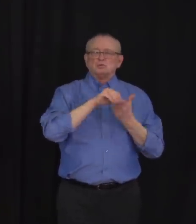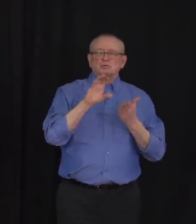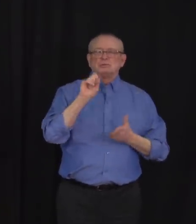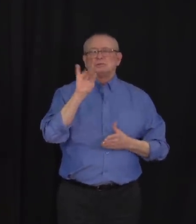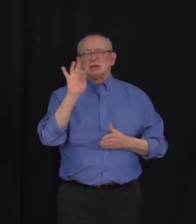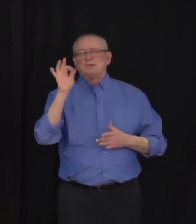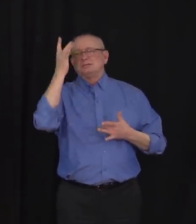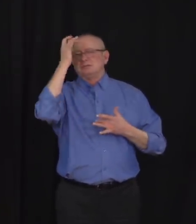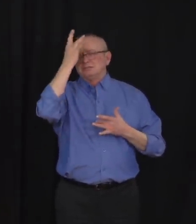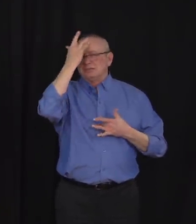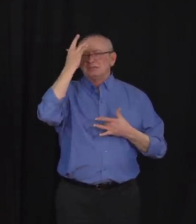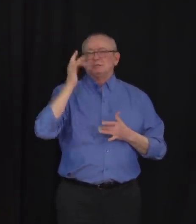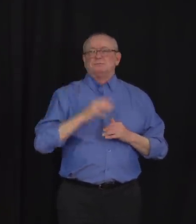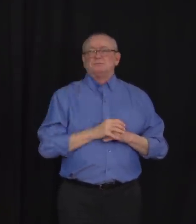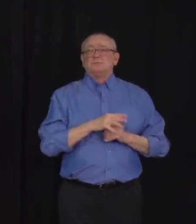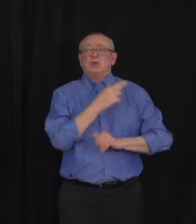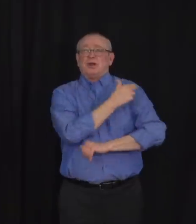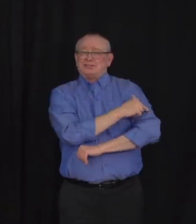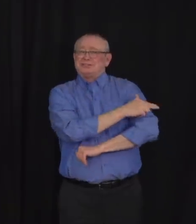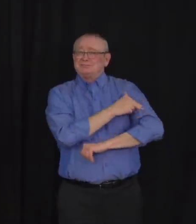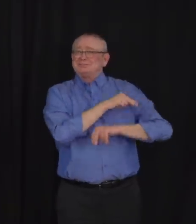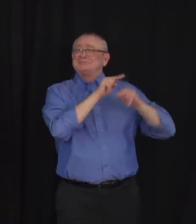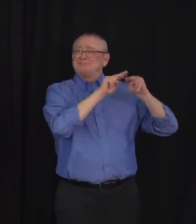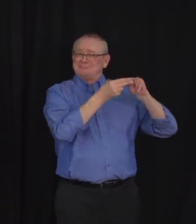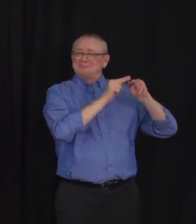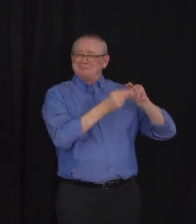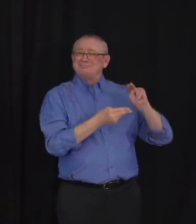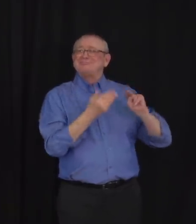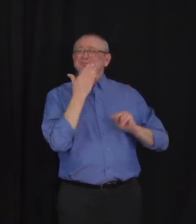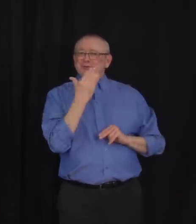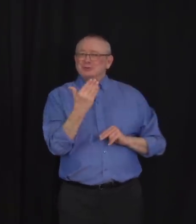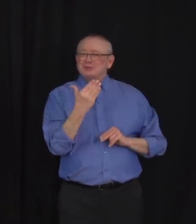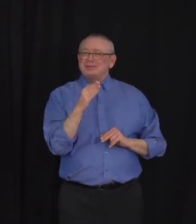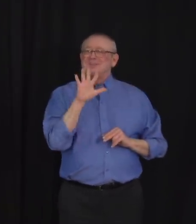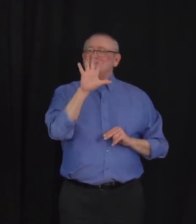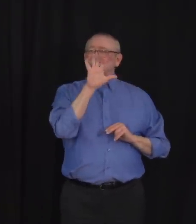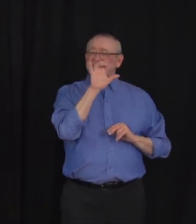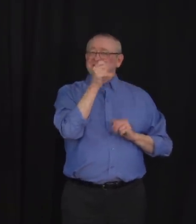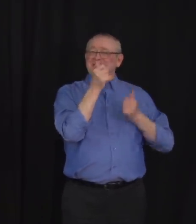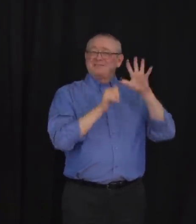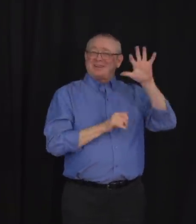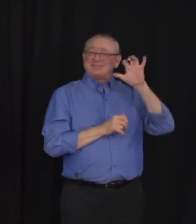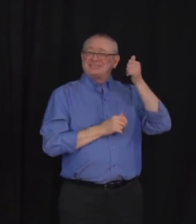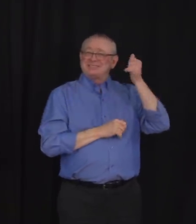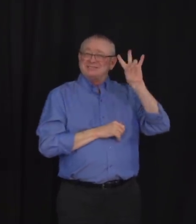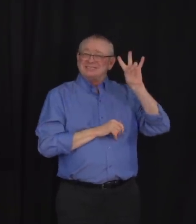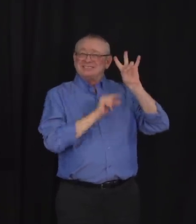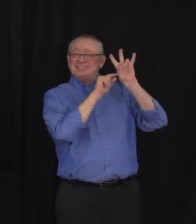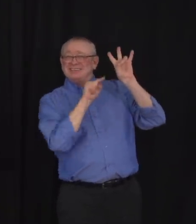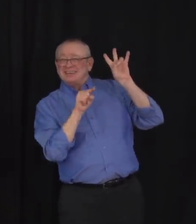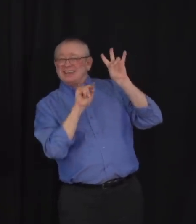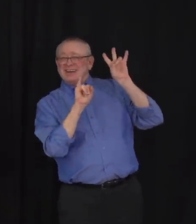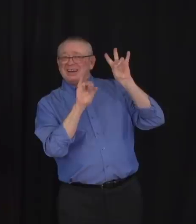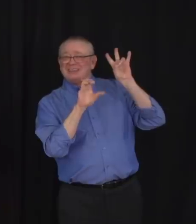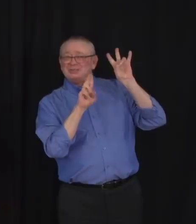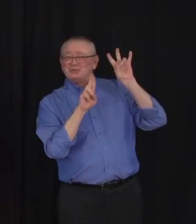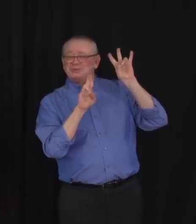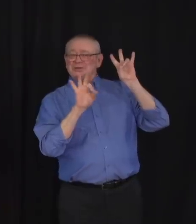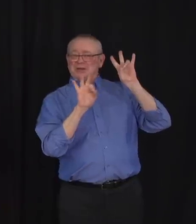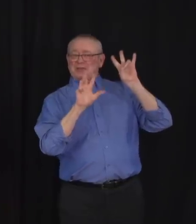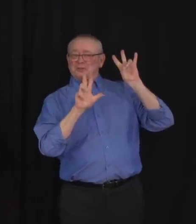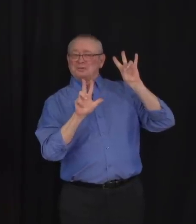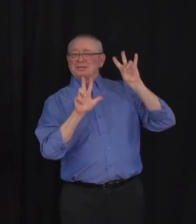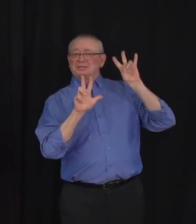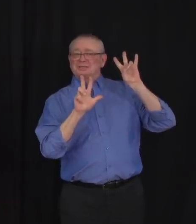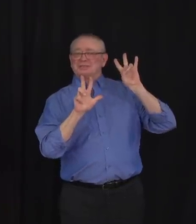Albertan. There are currently 517 people in hospital, including 93 in the ICU.